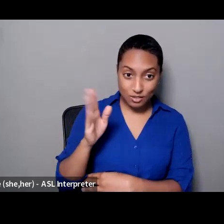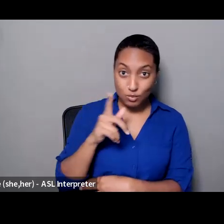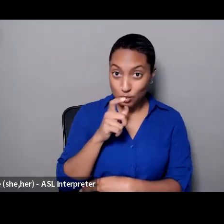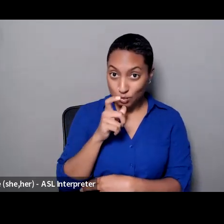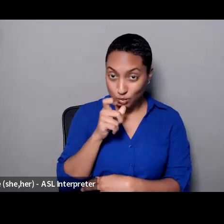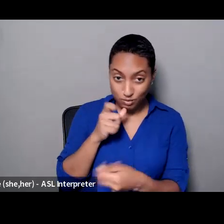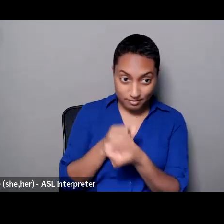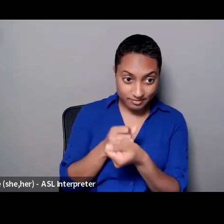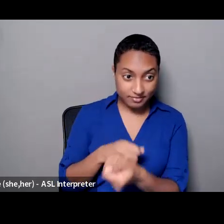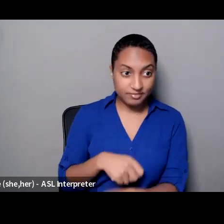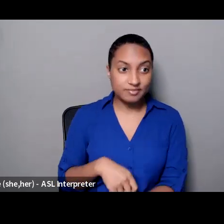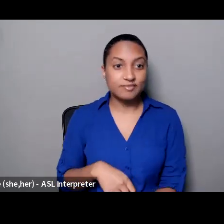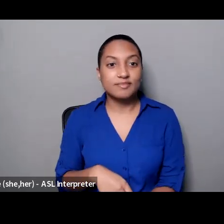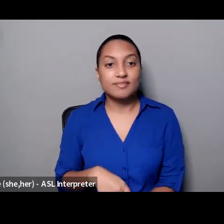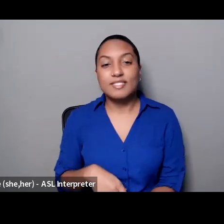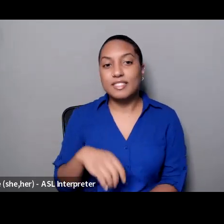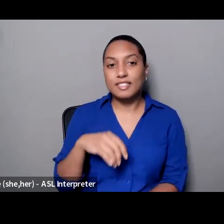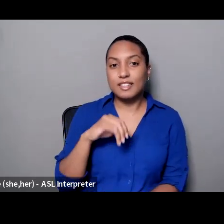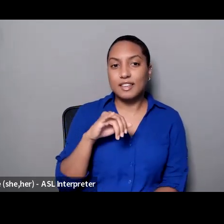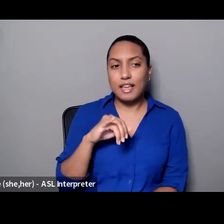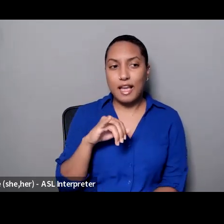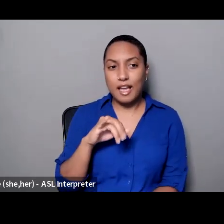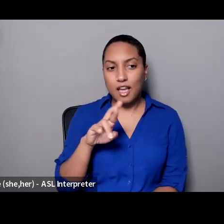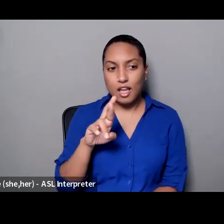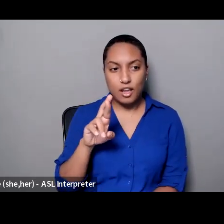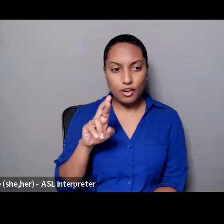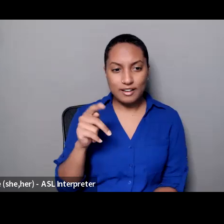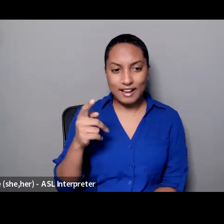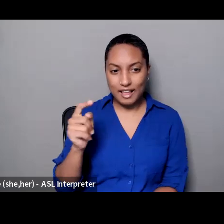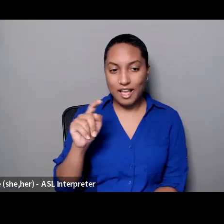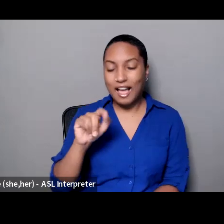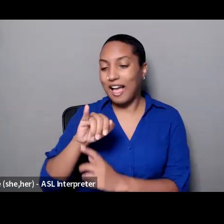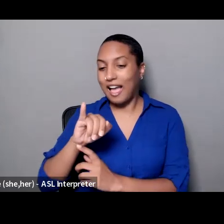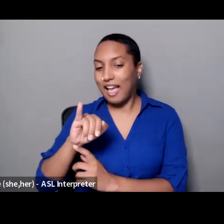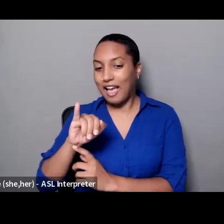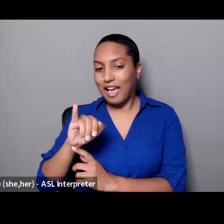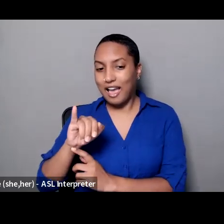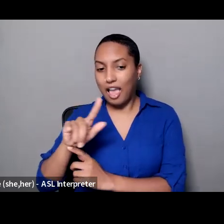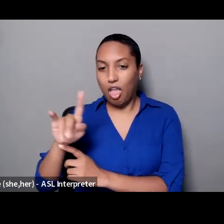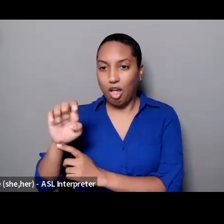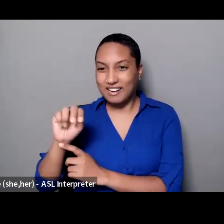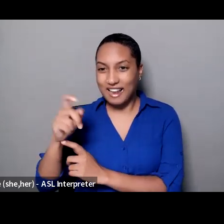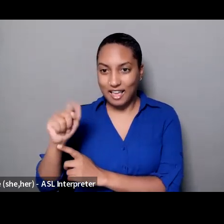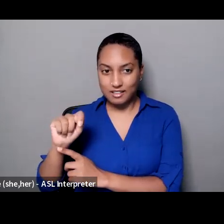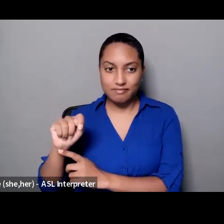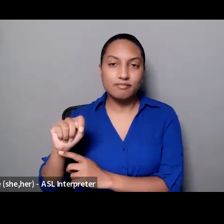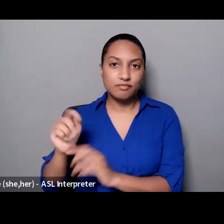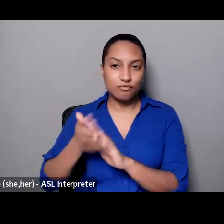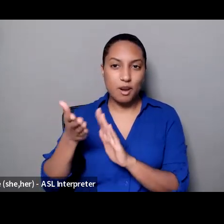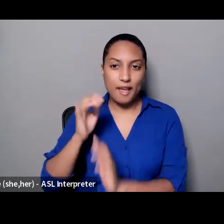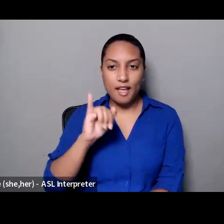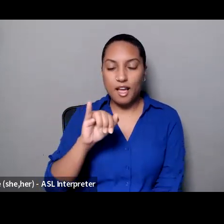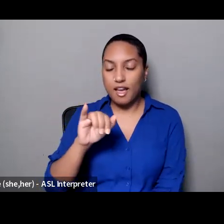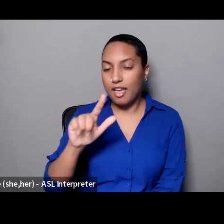Technical Assistance Project for CILs and CILs. The ILNet is operated by ILRU in collaboration with